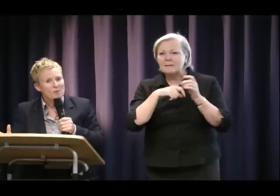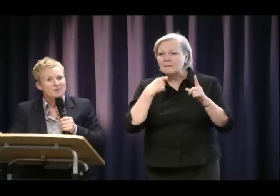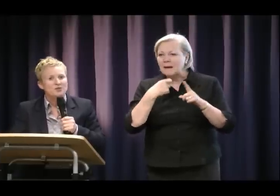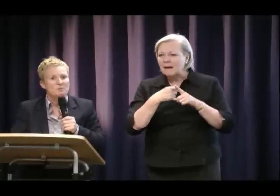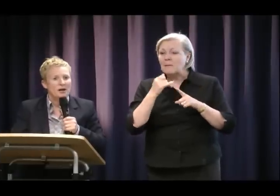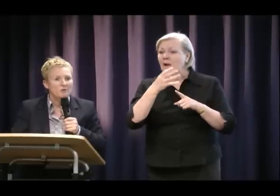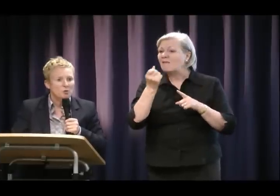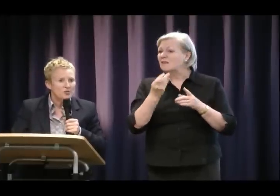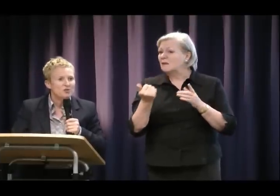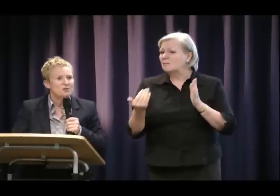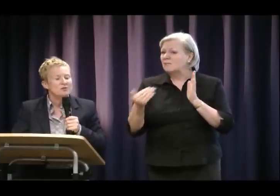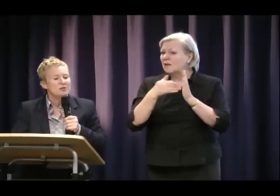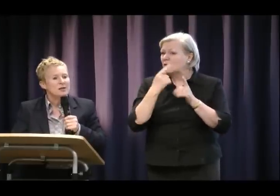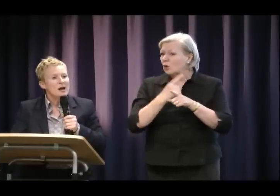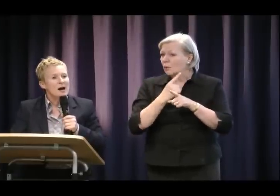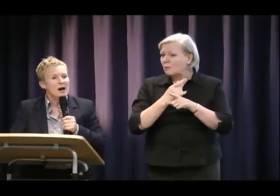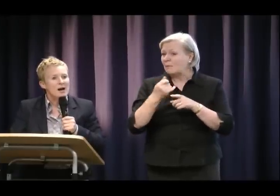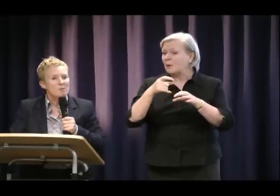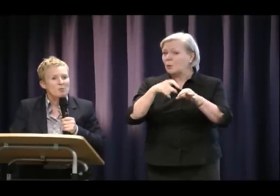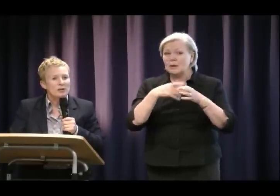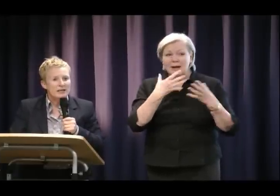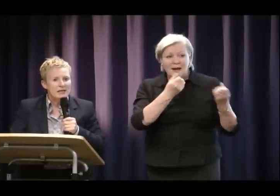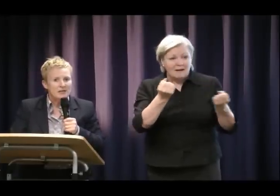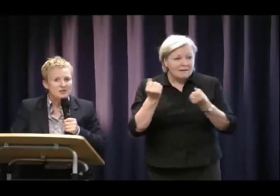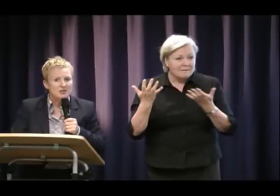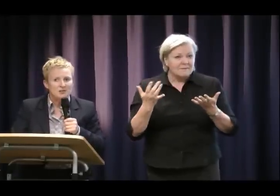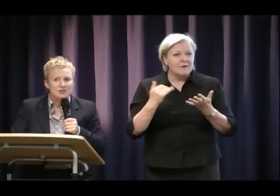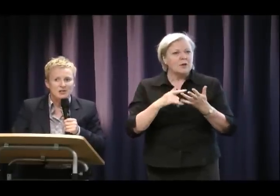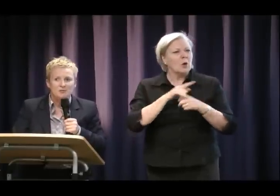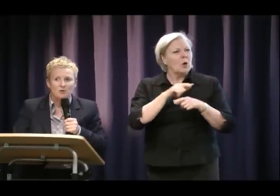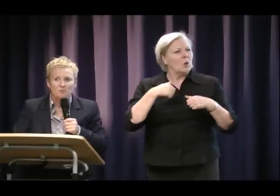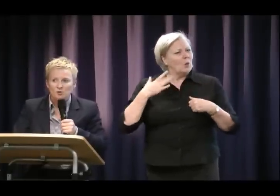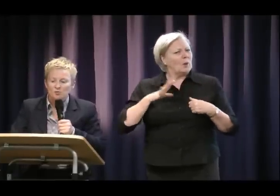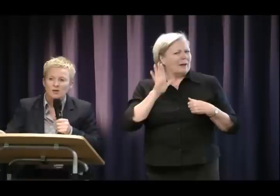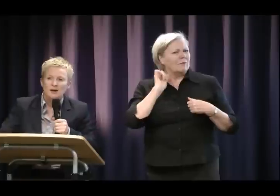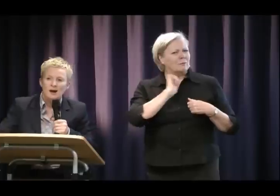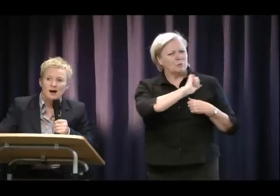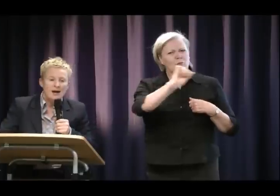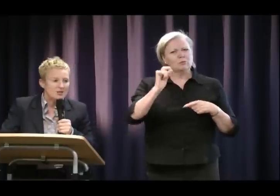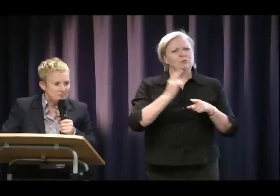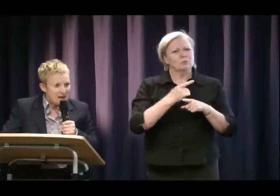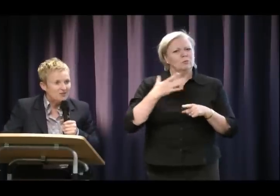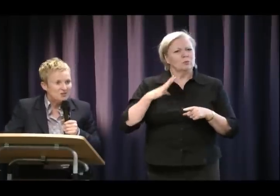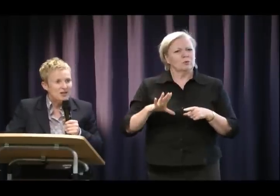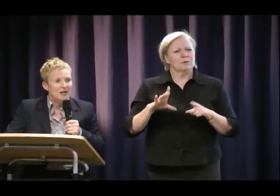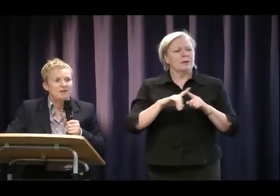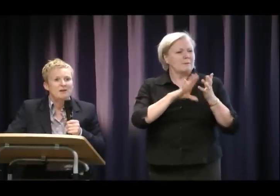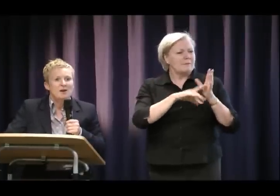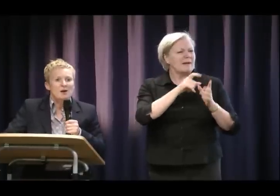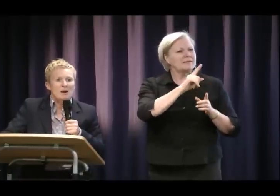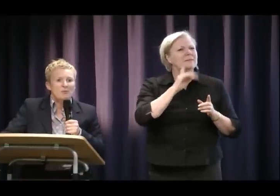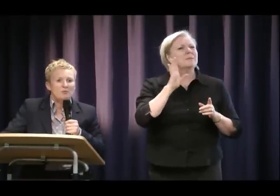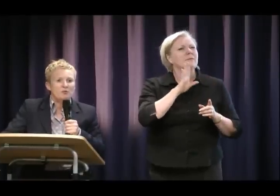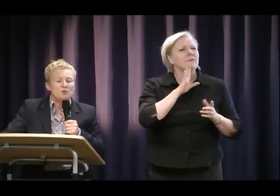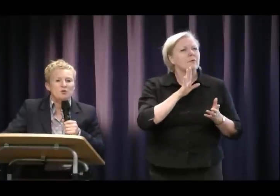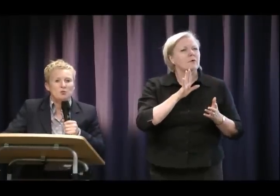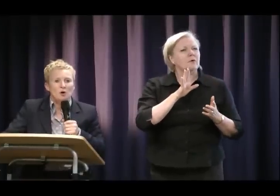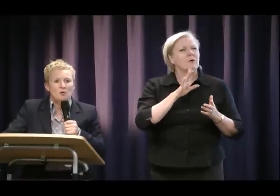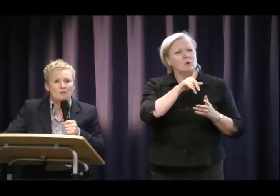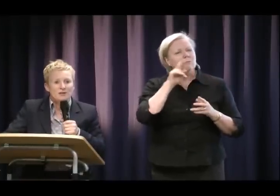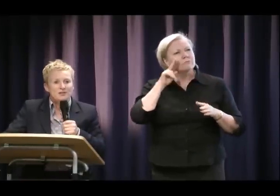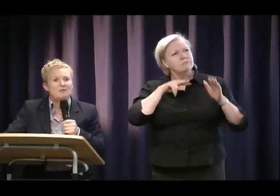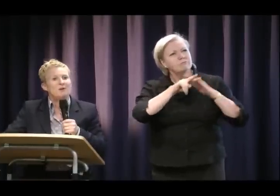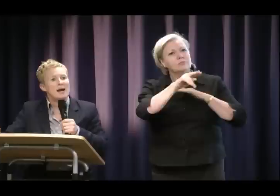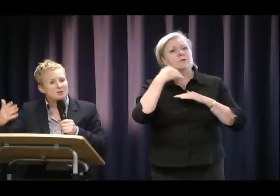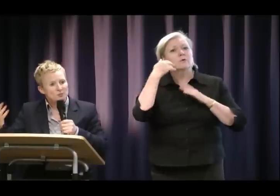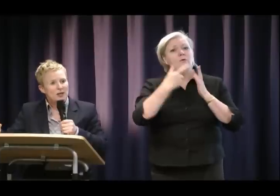have comments, you might have questions, and we're really keen to hear from you, as Max said, about the future